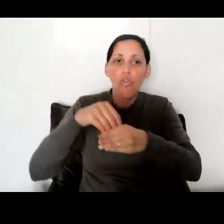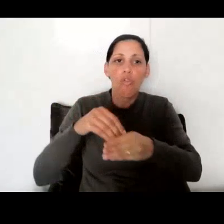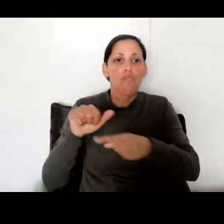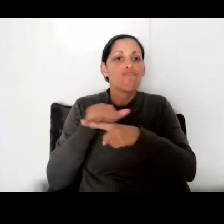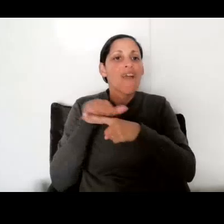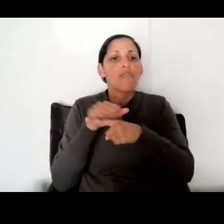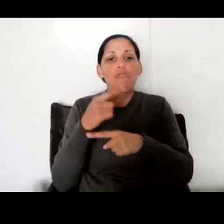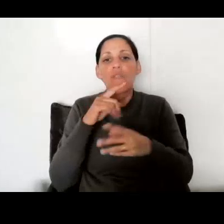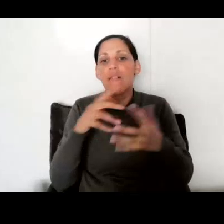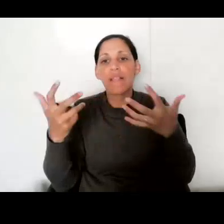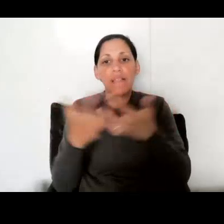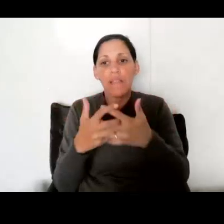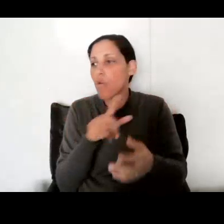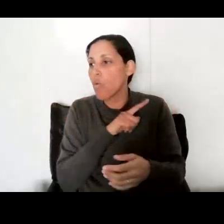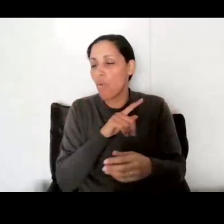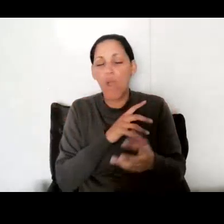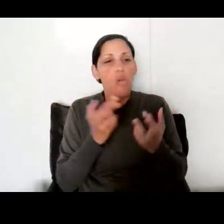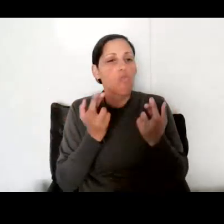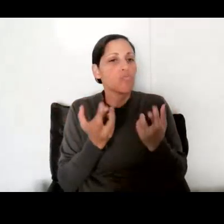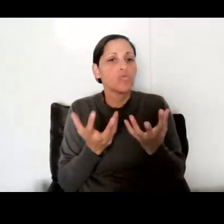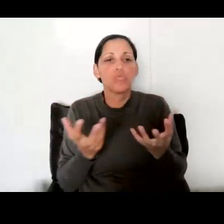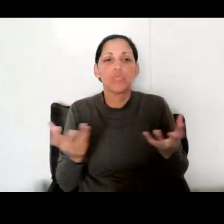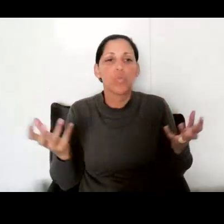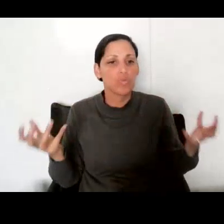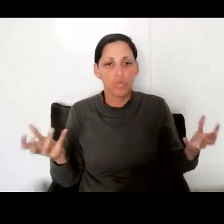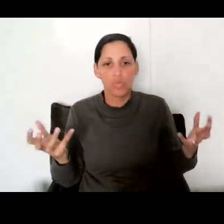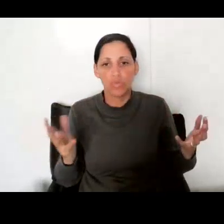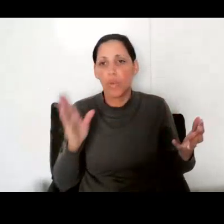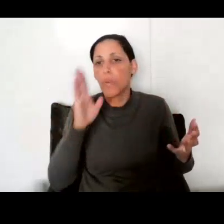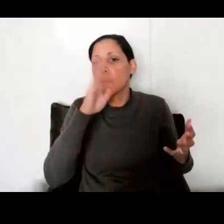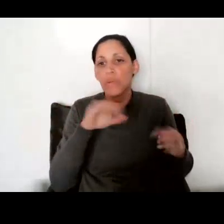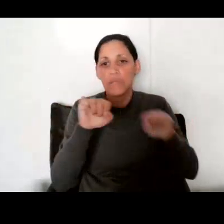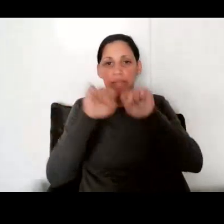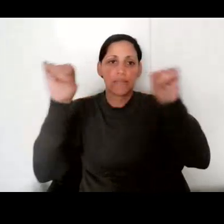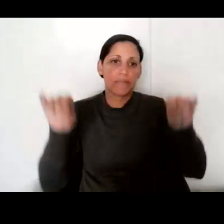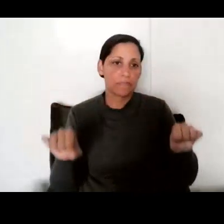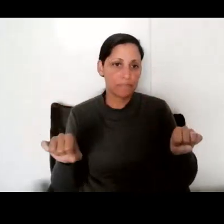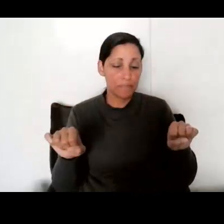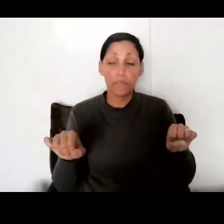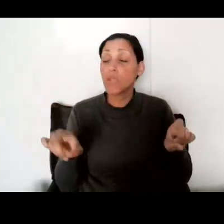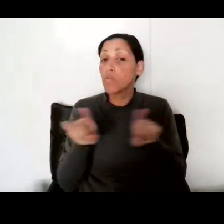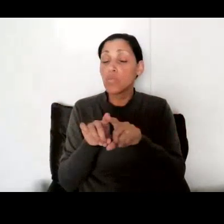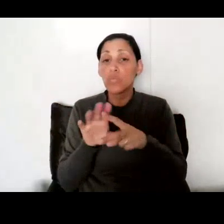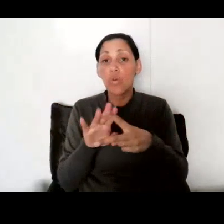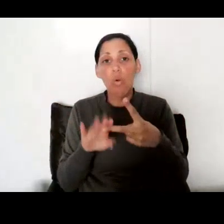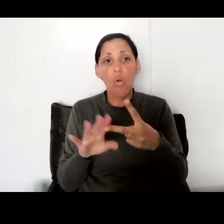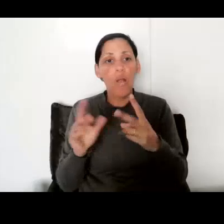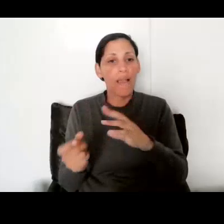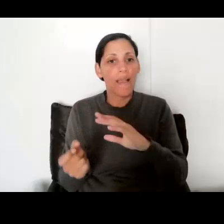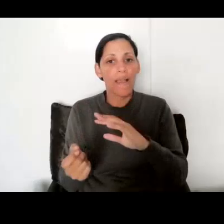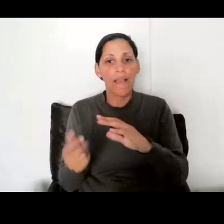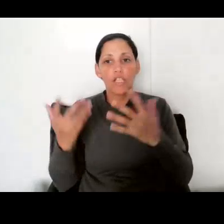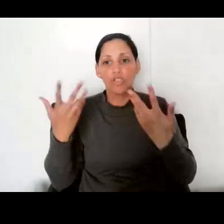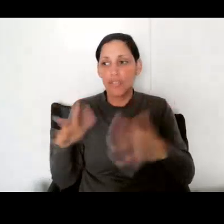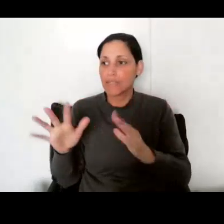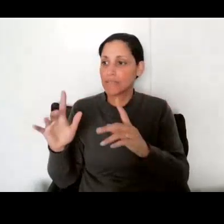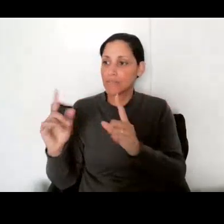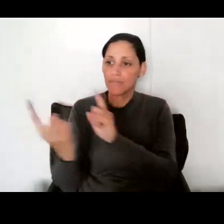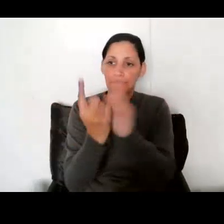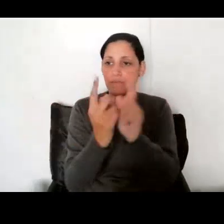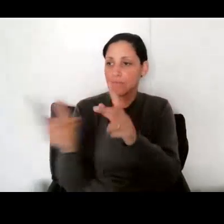of under-resourced systems. And the incidental learning, which she